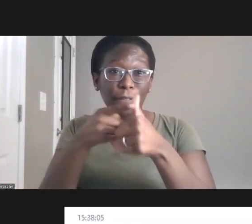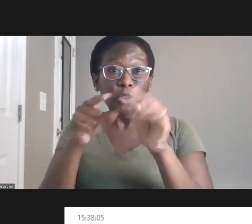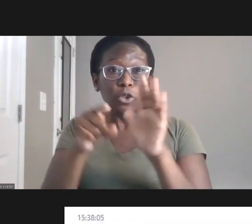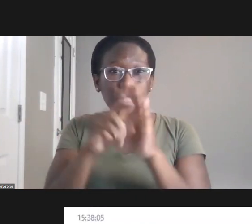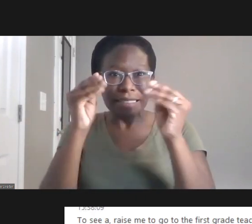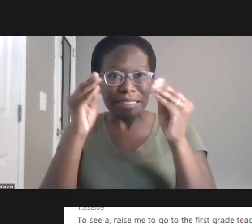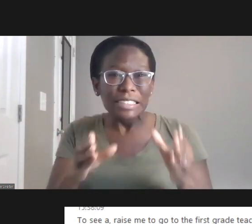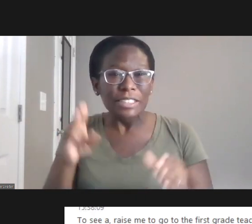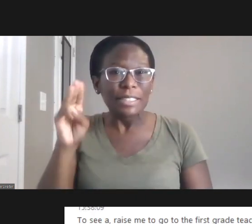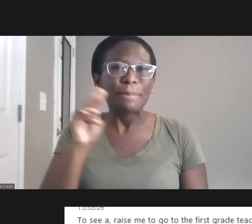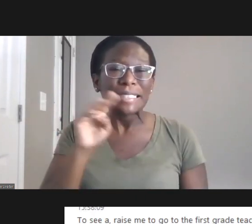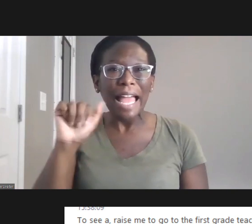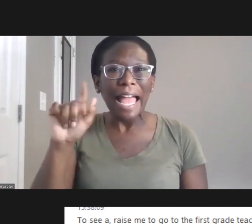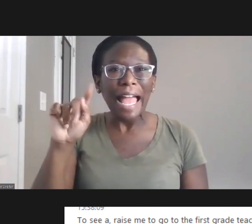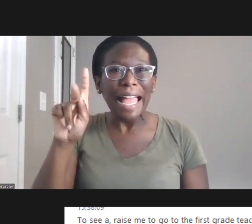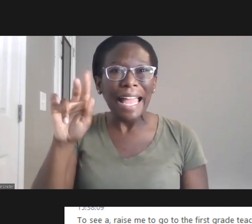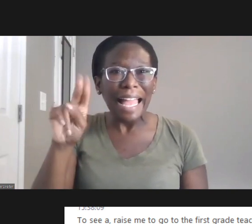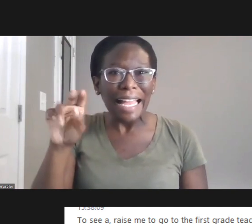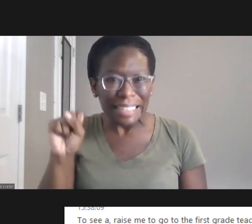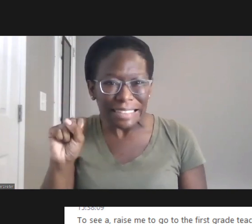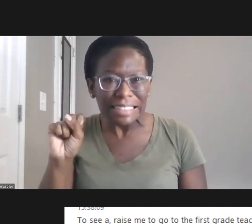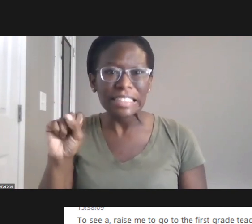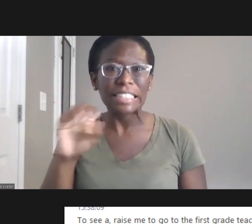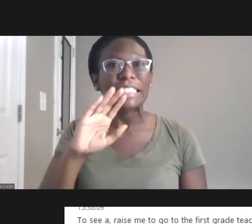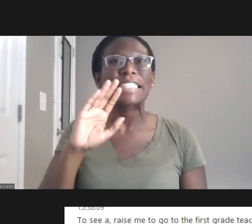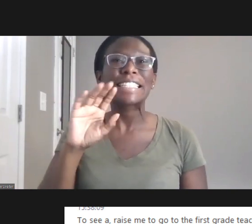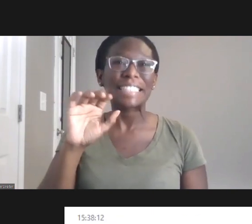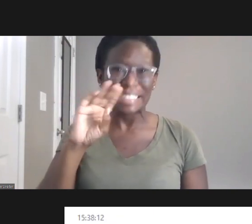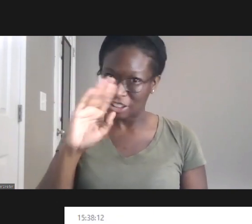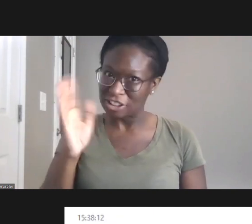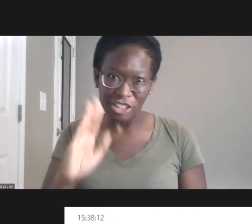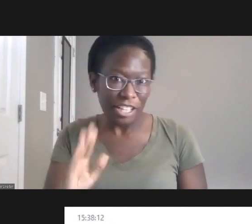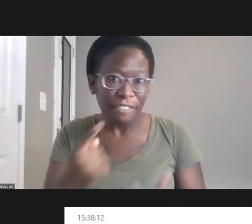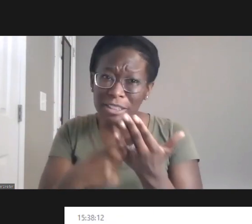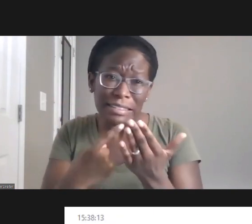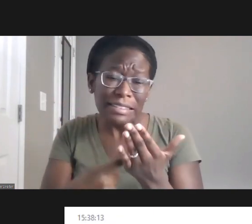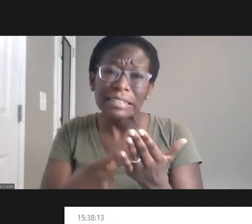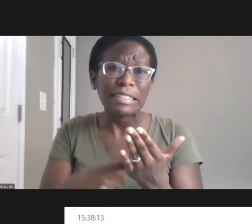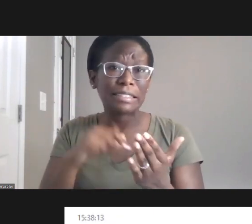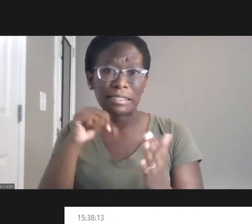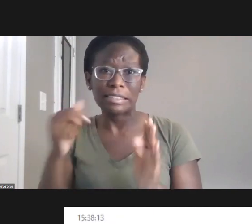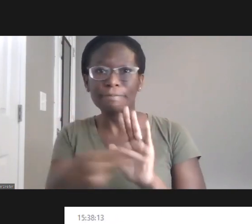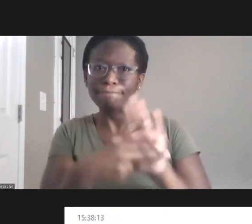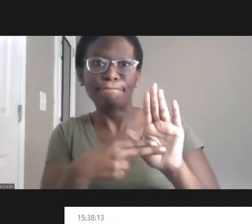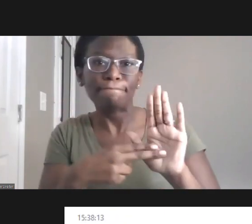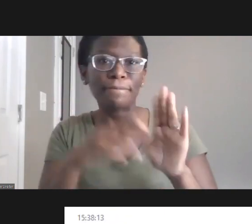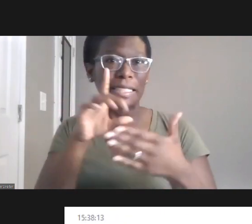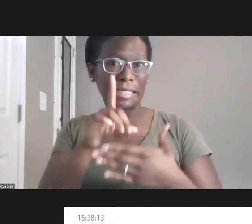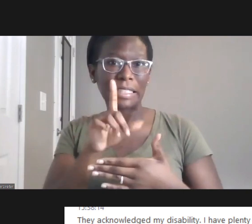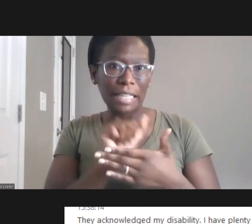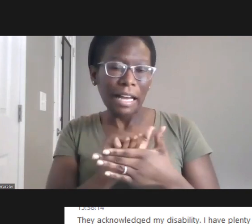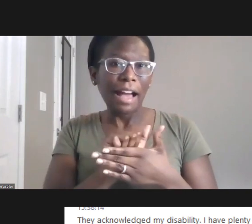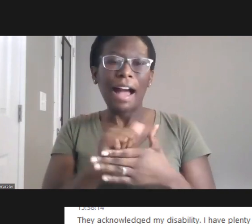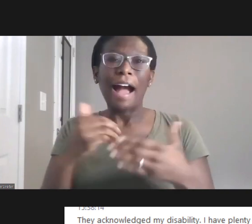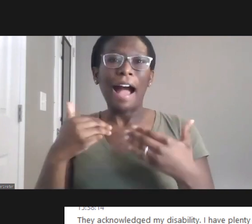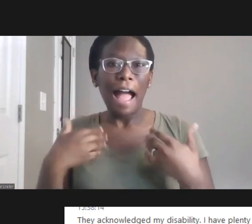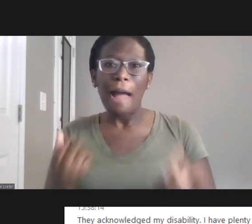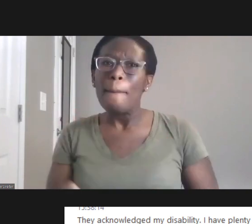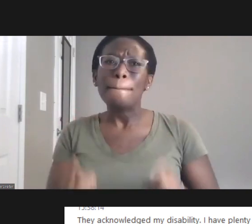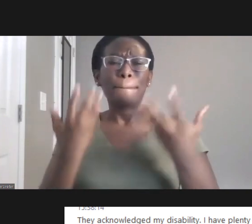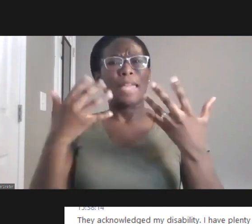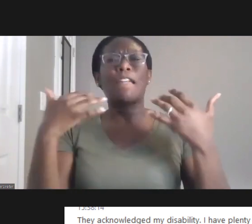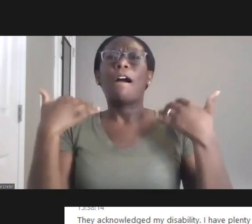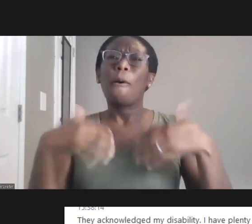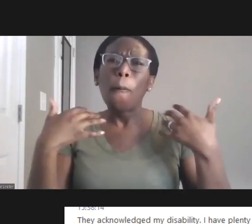Mrs. Atkins never discussed nor acknowledged my disability. I had plenty of exemplary teachers who supported me along the